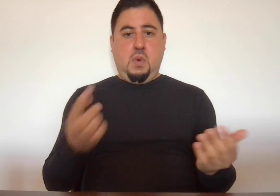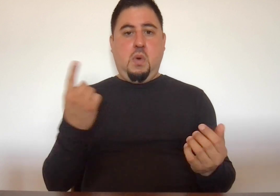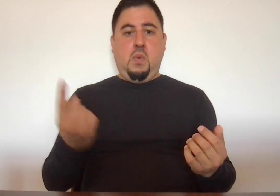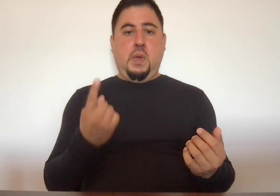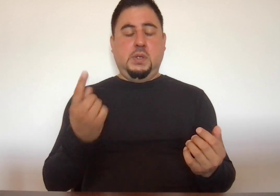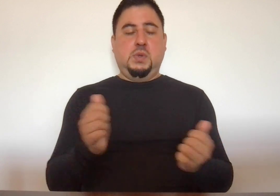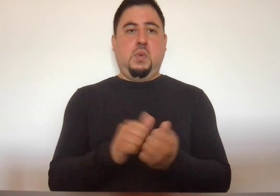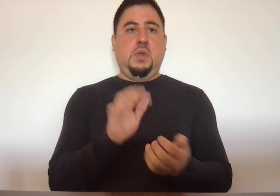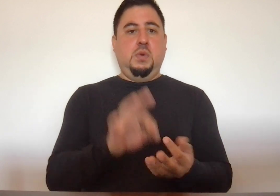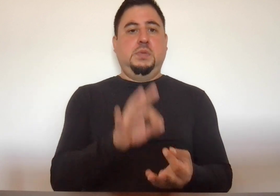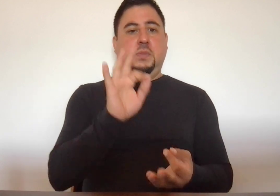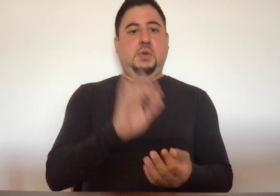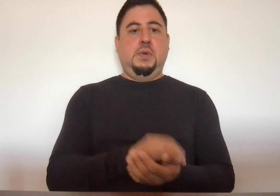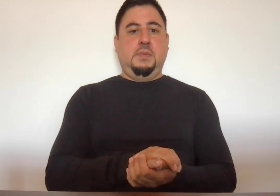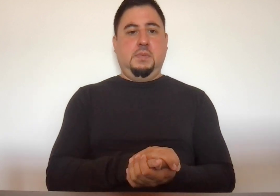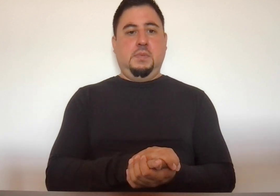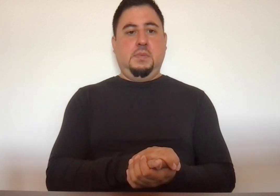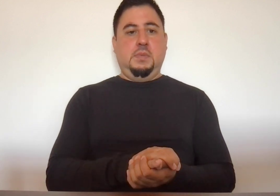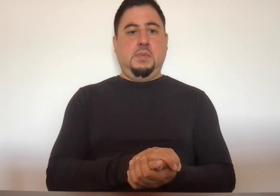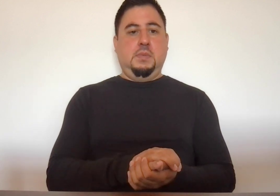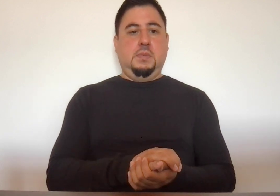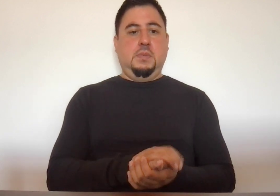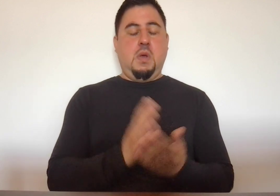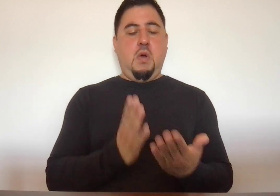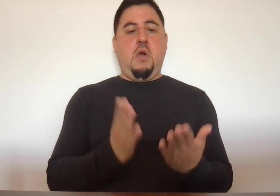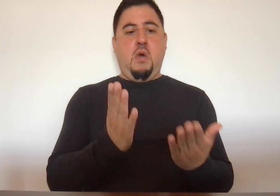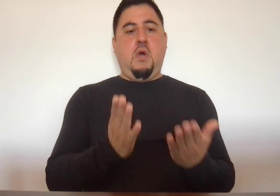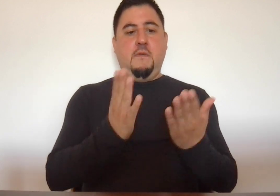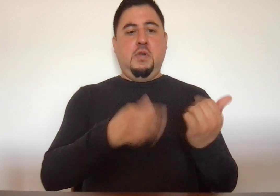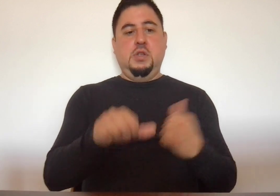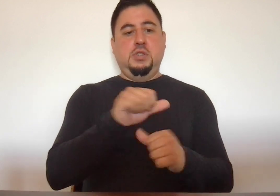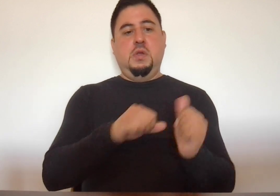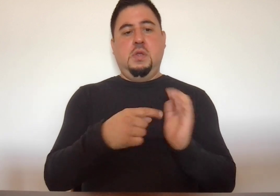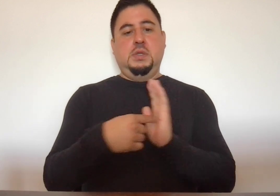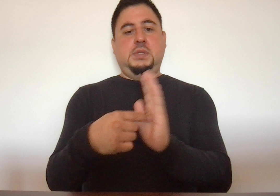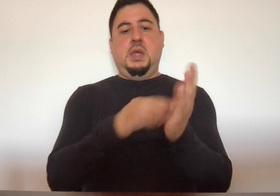always. And with your spirit. And share that gift of peace with one another.